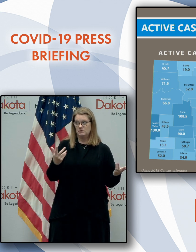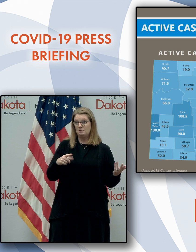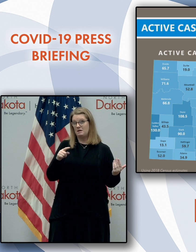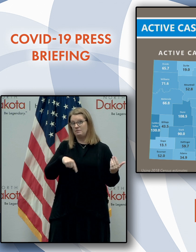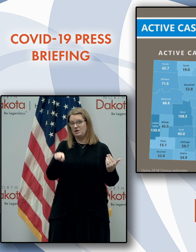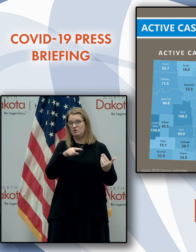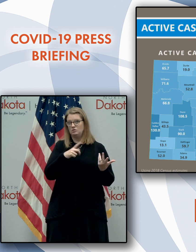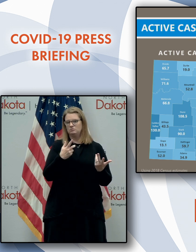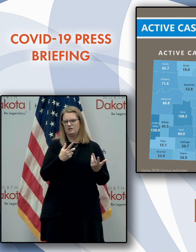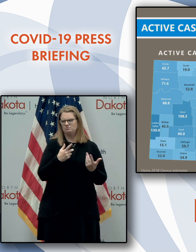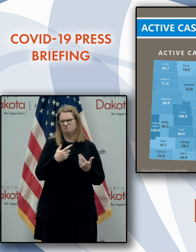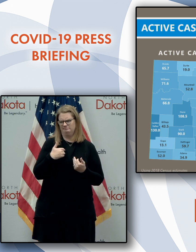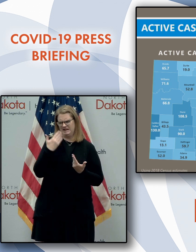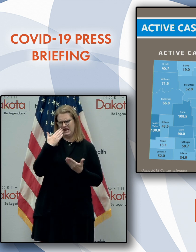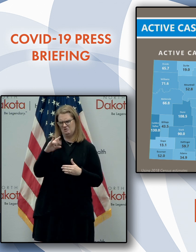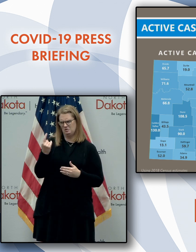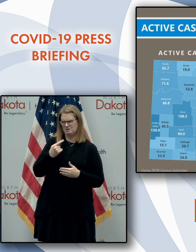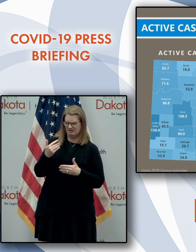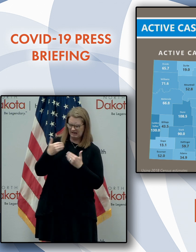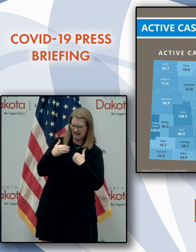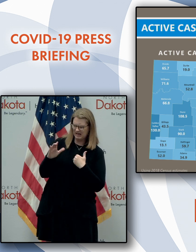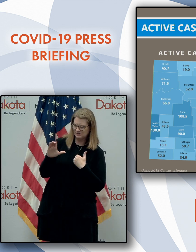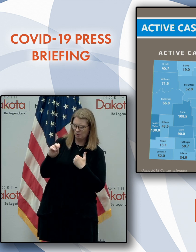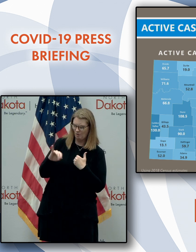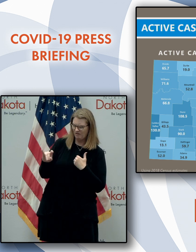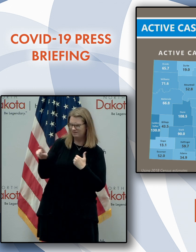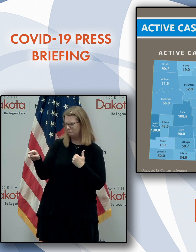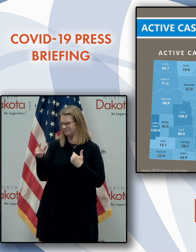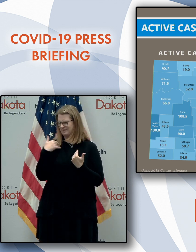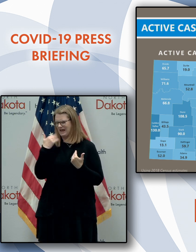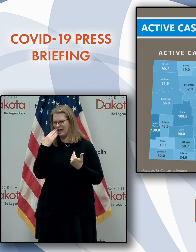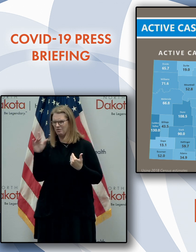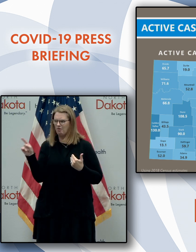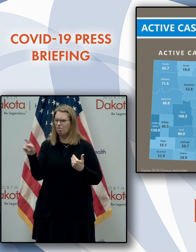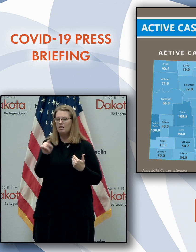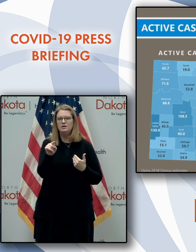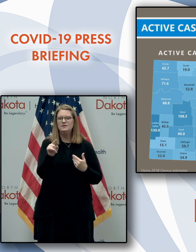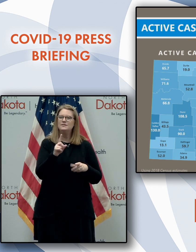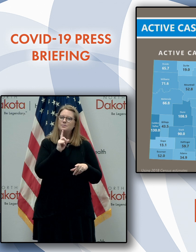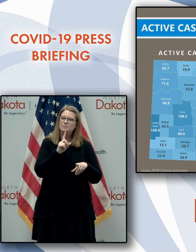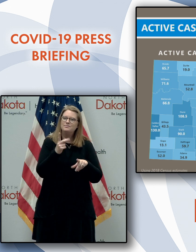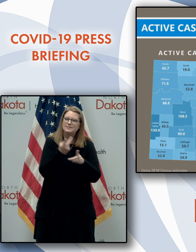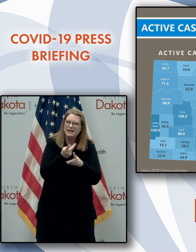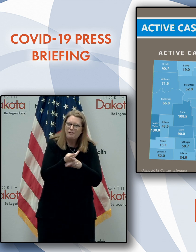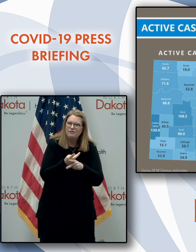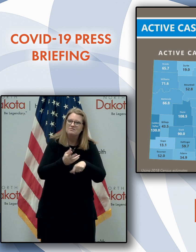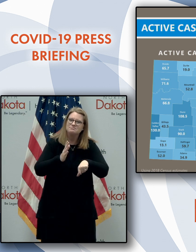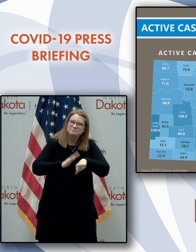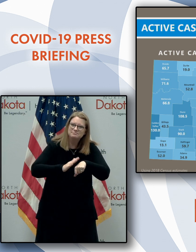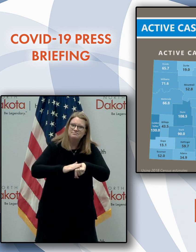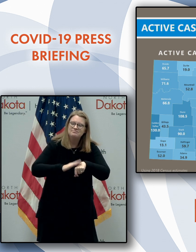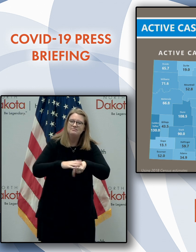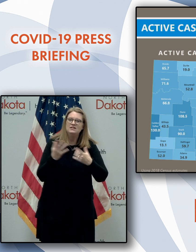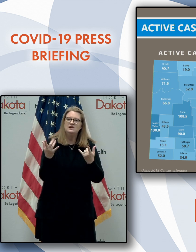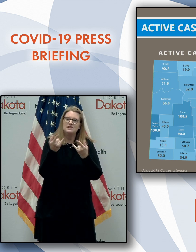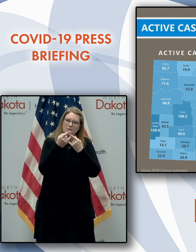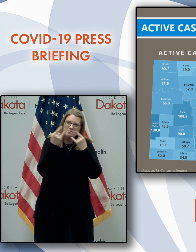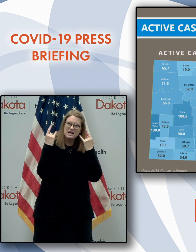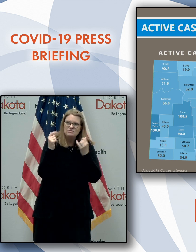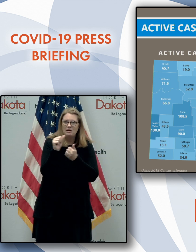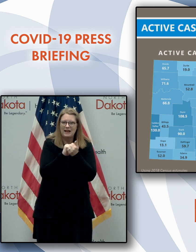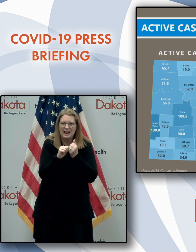had COVID, exercise extra caution in terms of distancing and mask wearing, hand